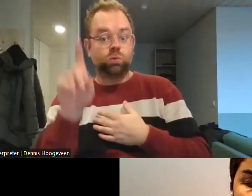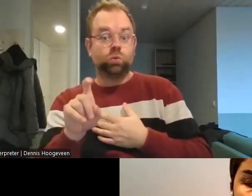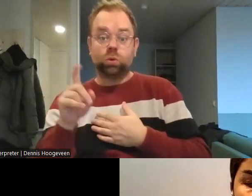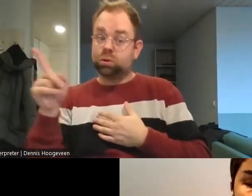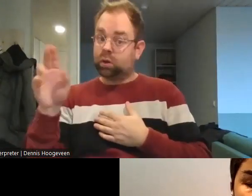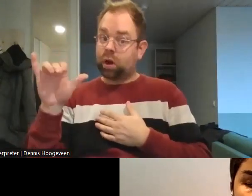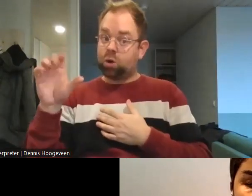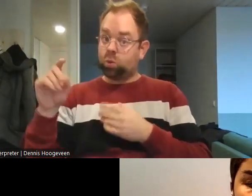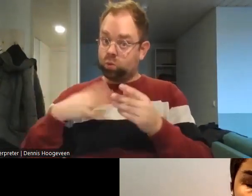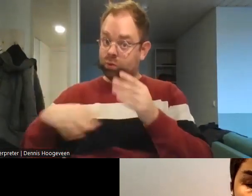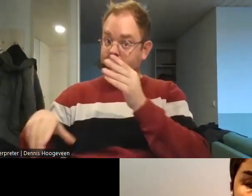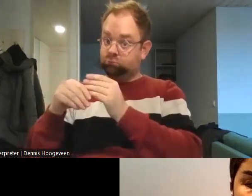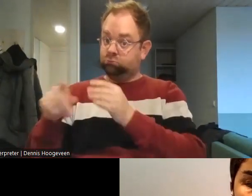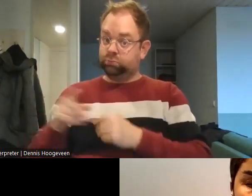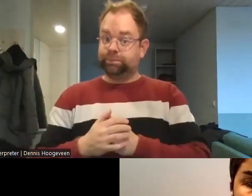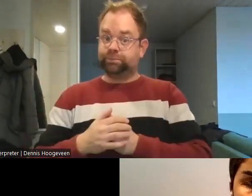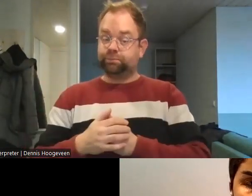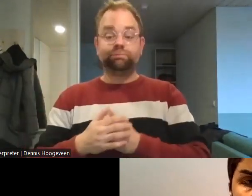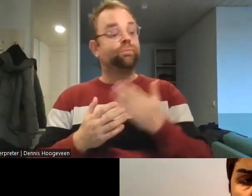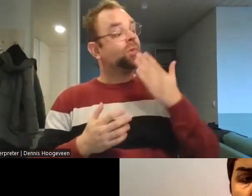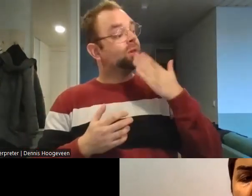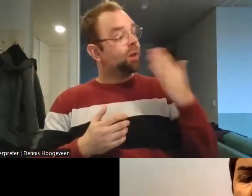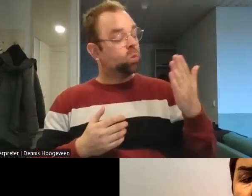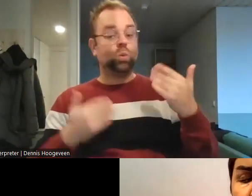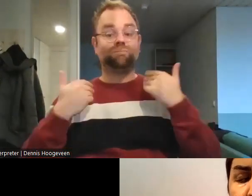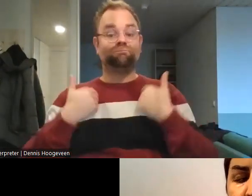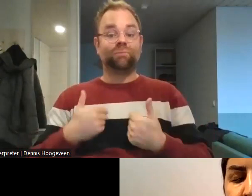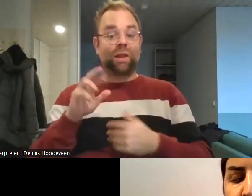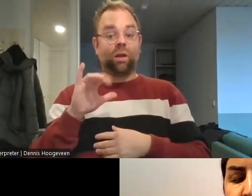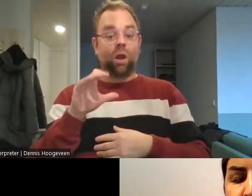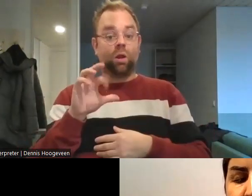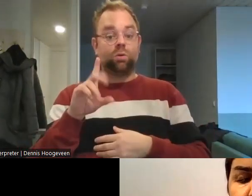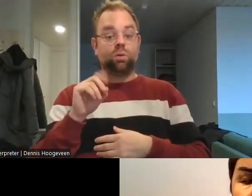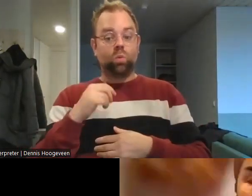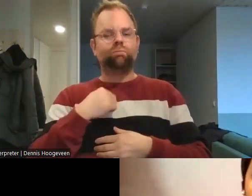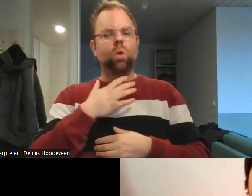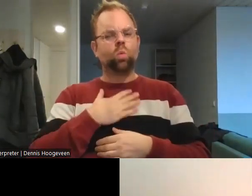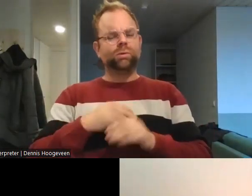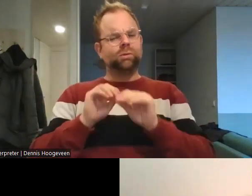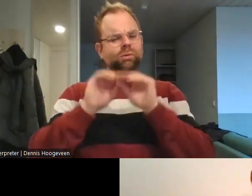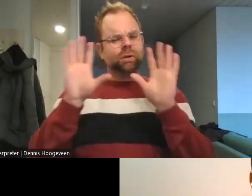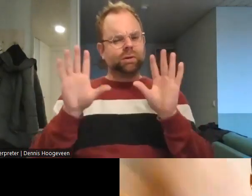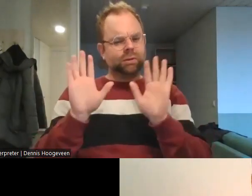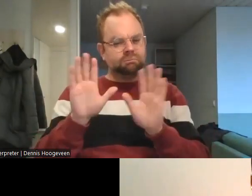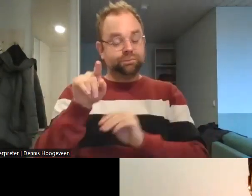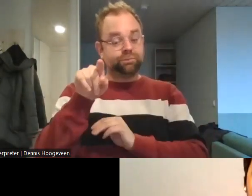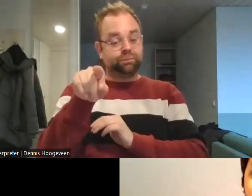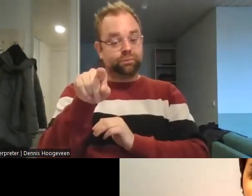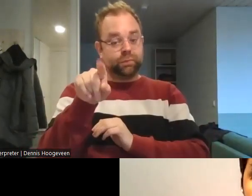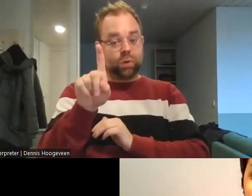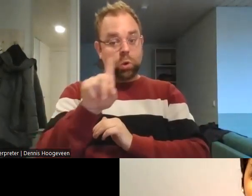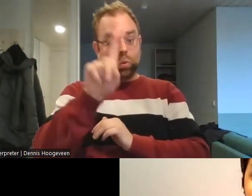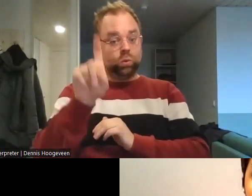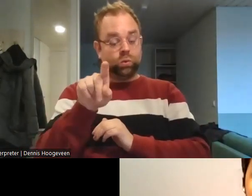research that you mentioned is available online, or if you could share it via email, because we